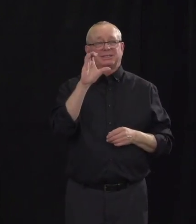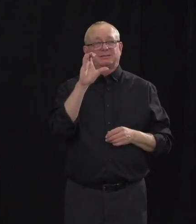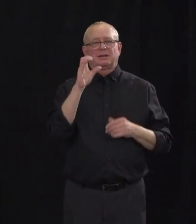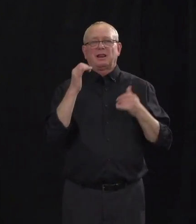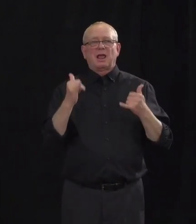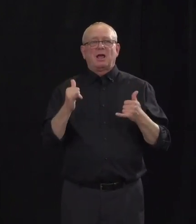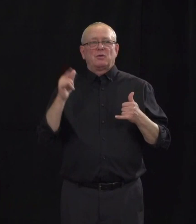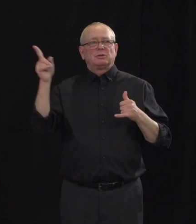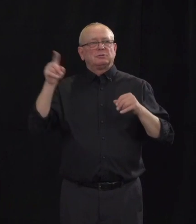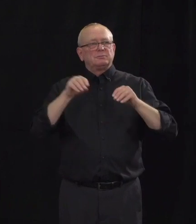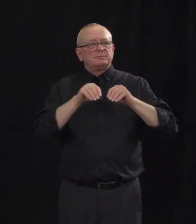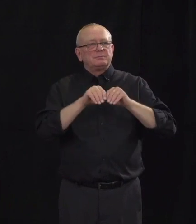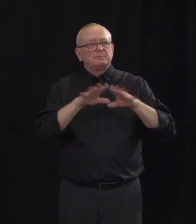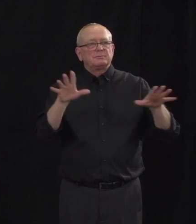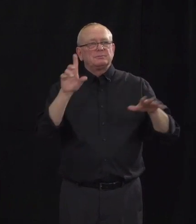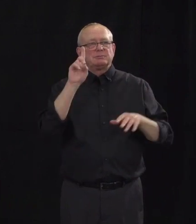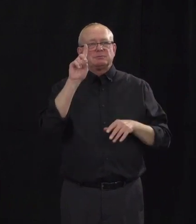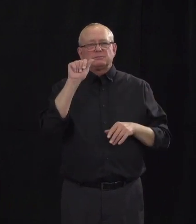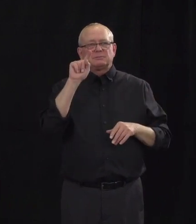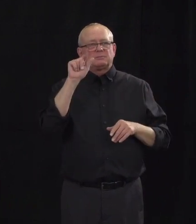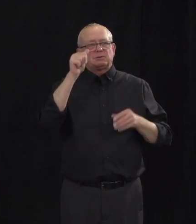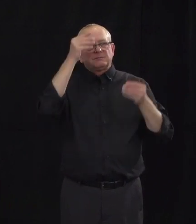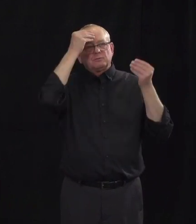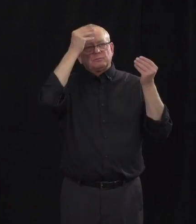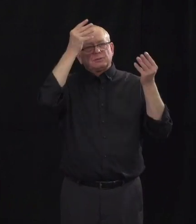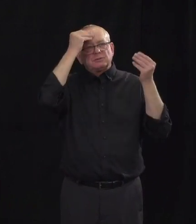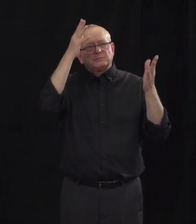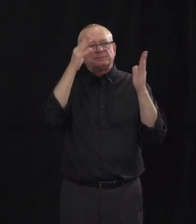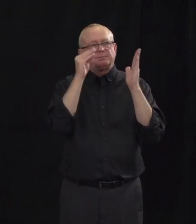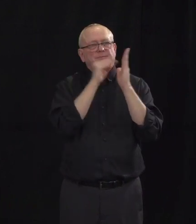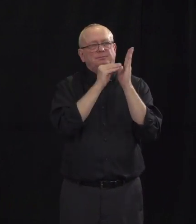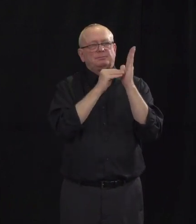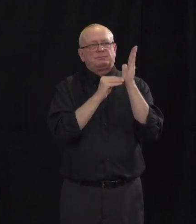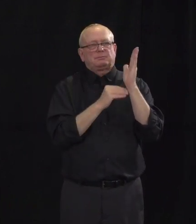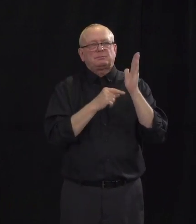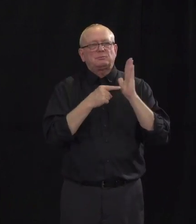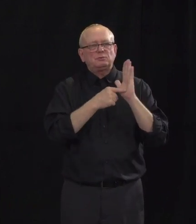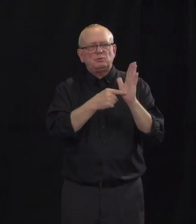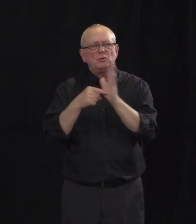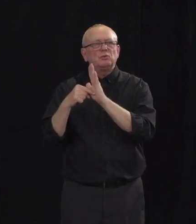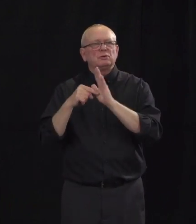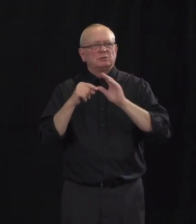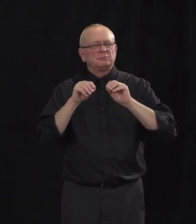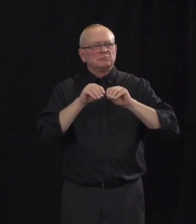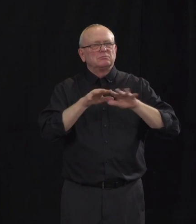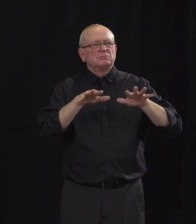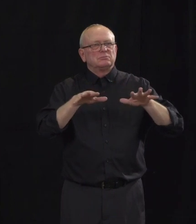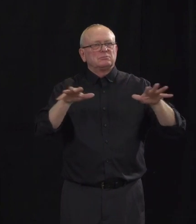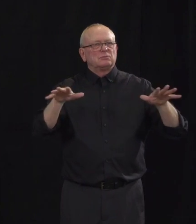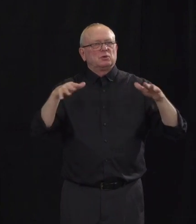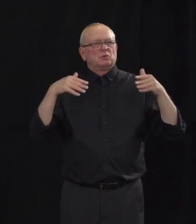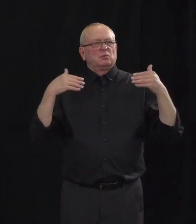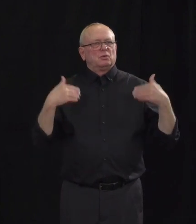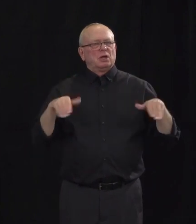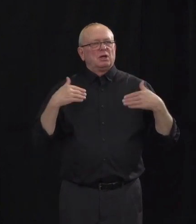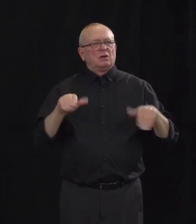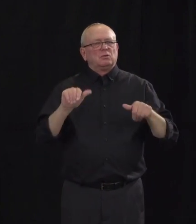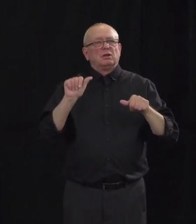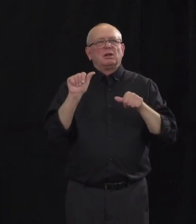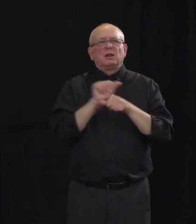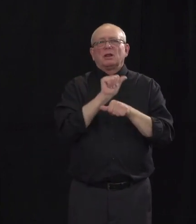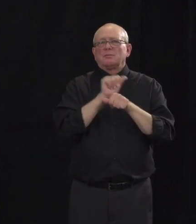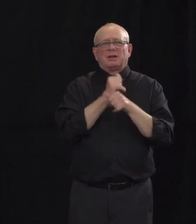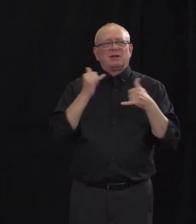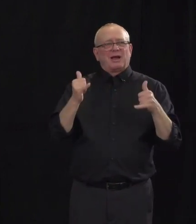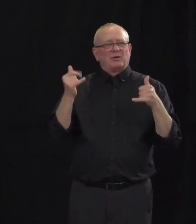disease within the province. Considering that Alberta is taking similar measures and is taking even more aggressive measures today, what can Albertans expect, and when can